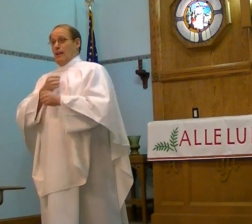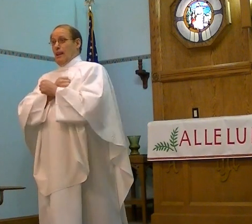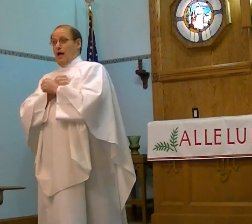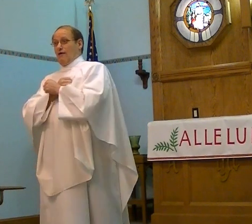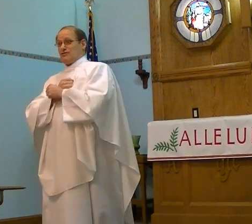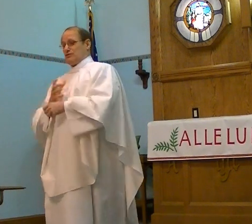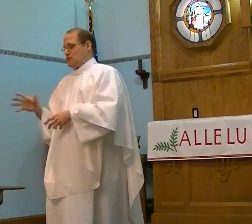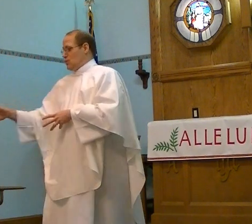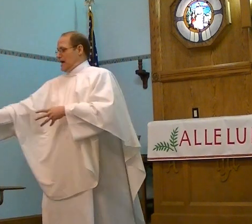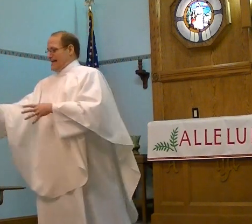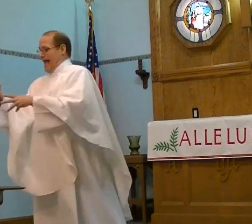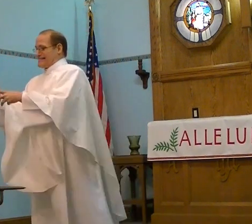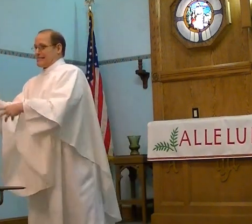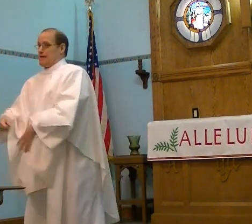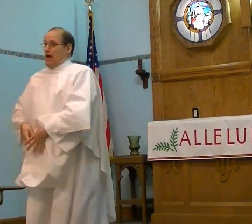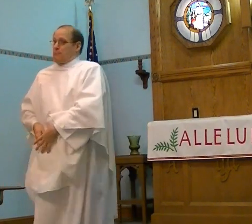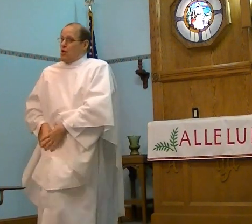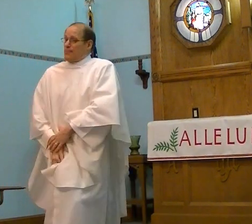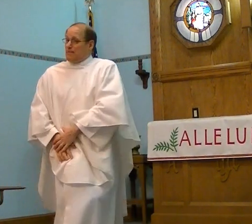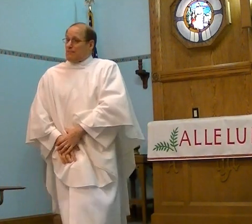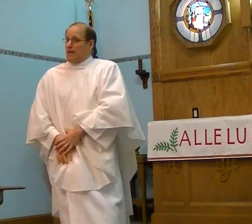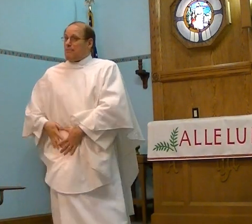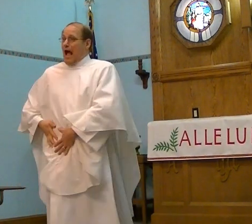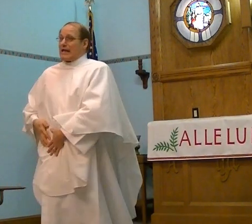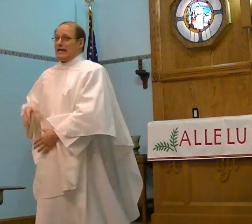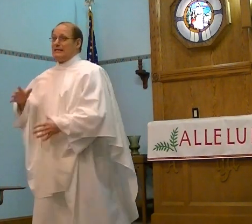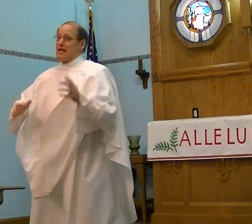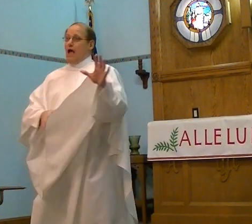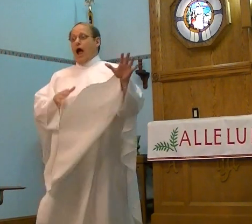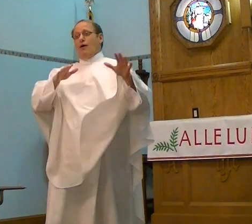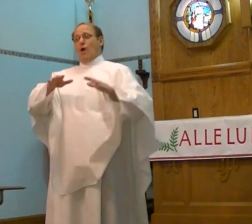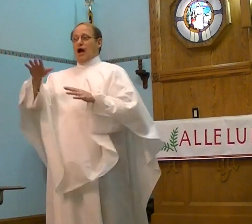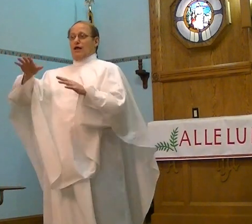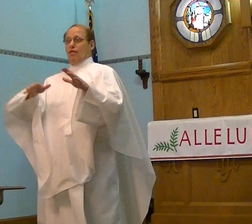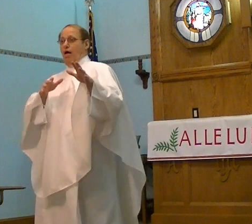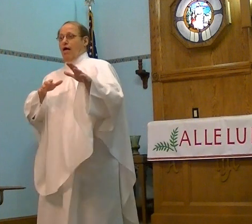love to catch them, I put them in my pocket, I walk along.